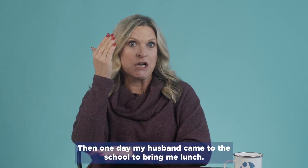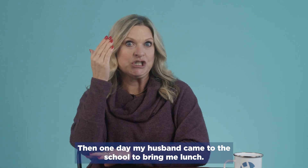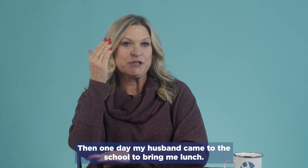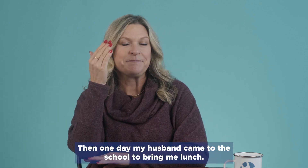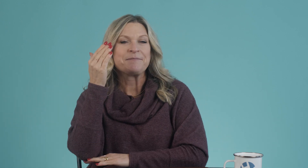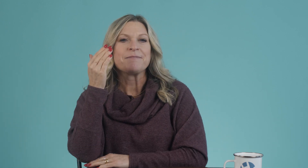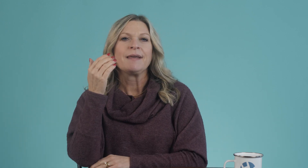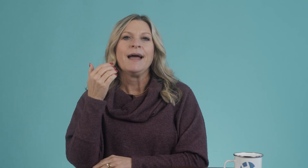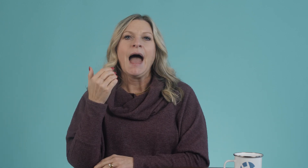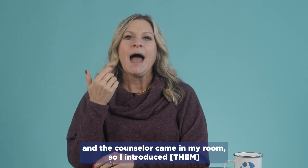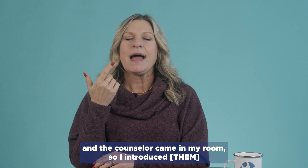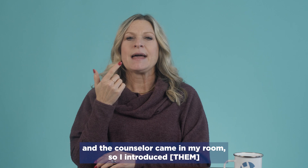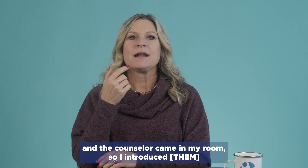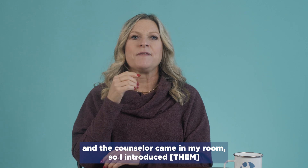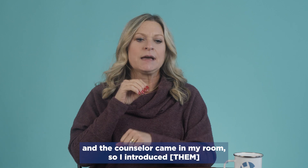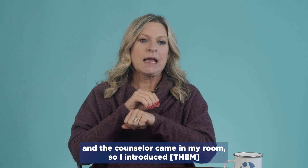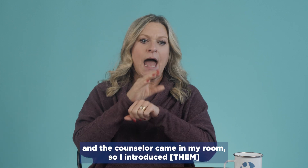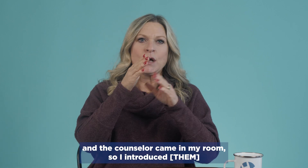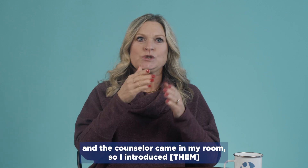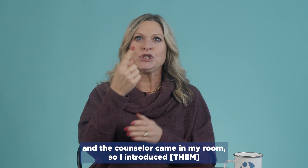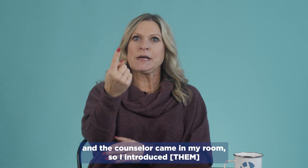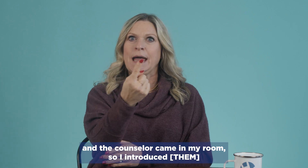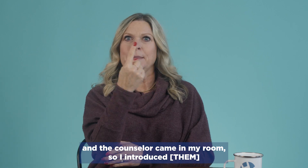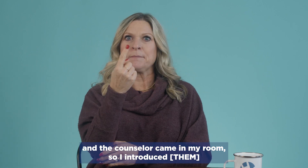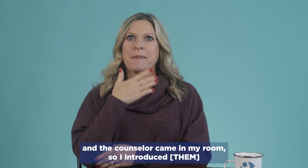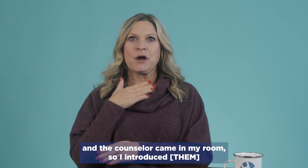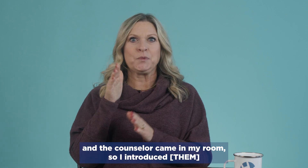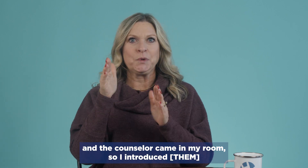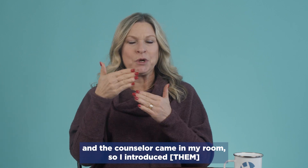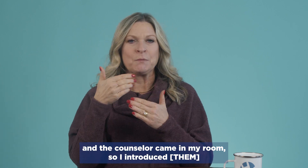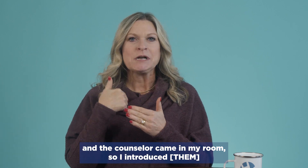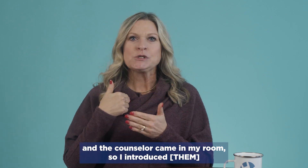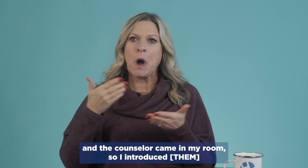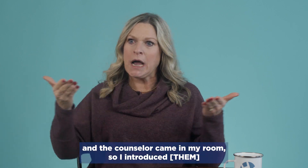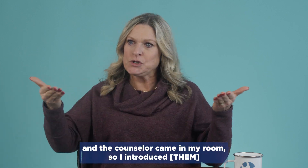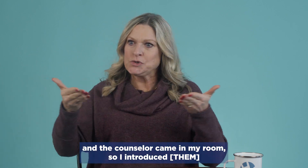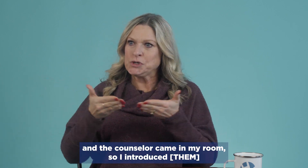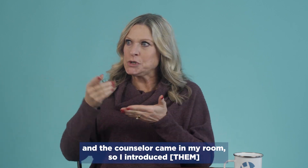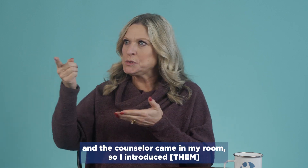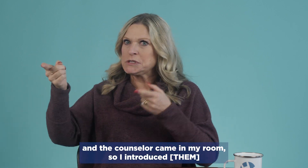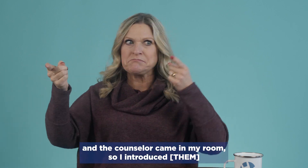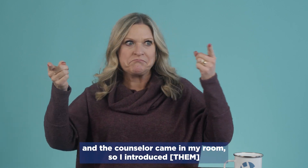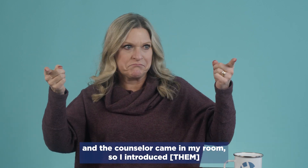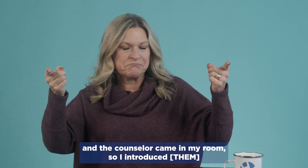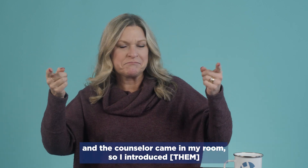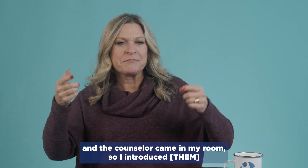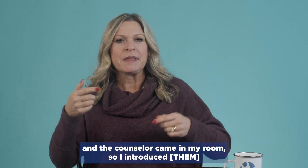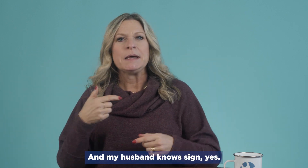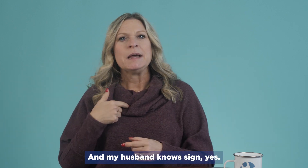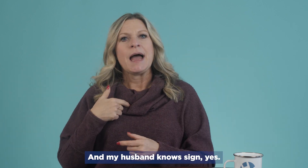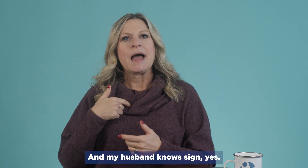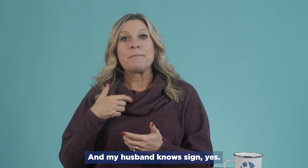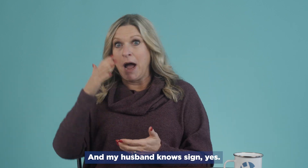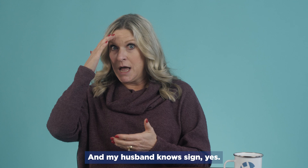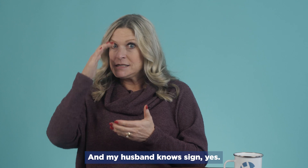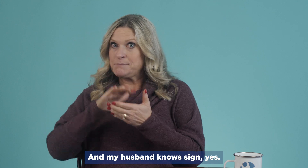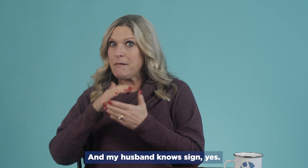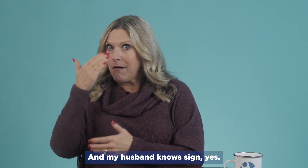lunch. And the counselor came in my room, so I introduced. And my husband